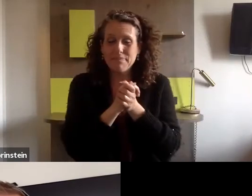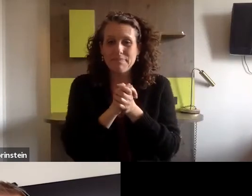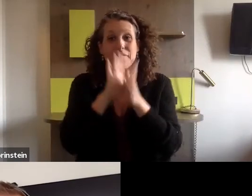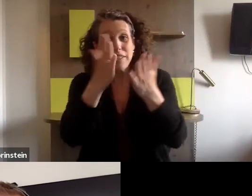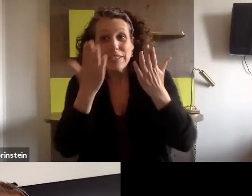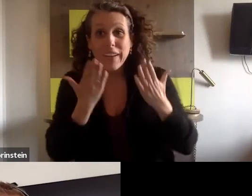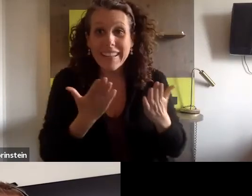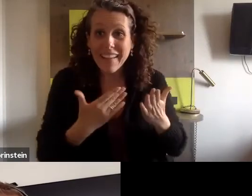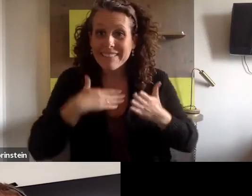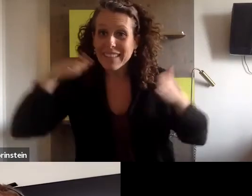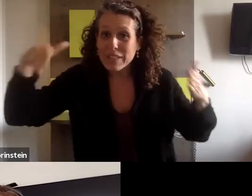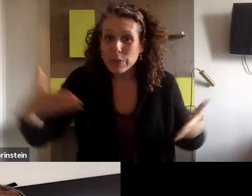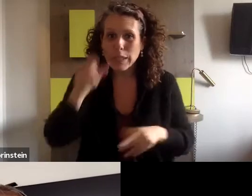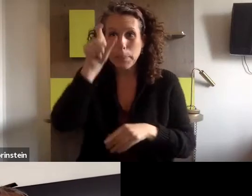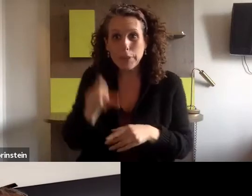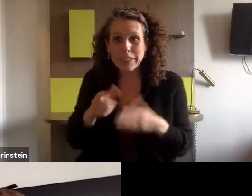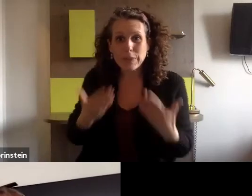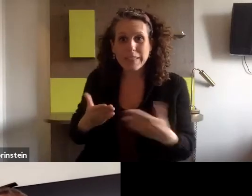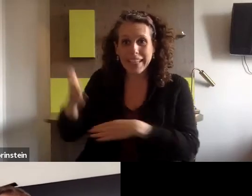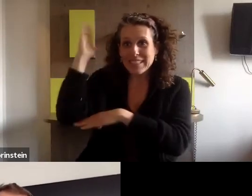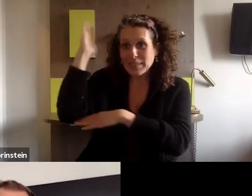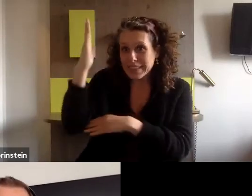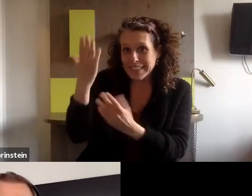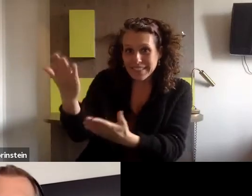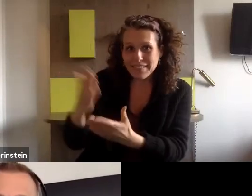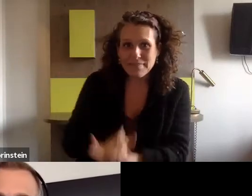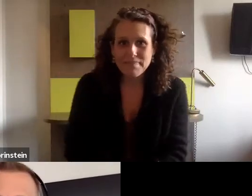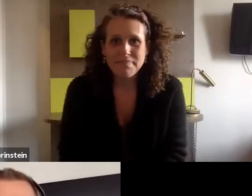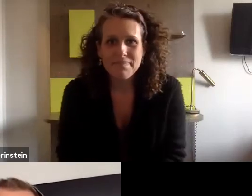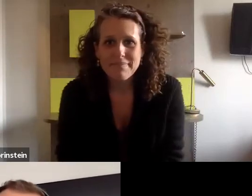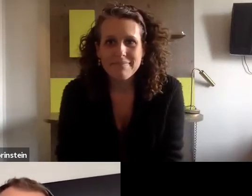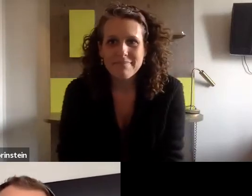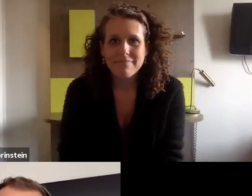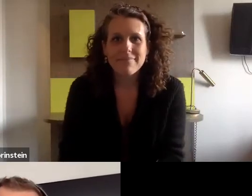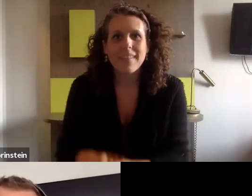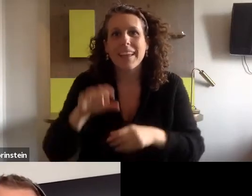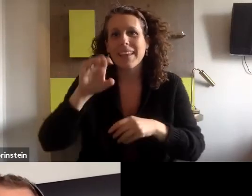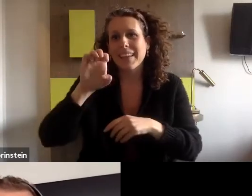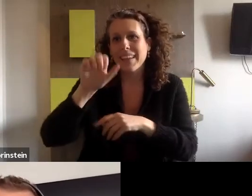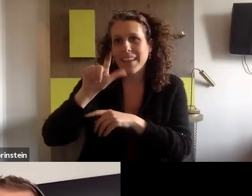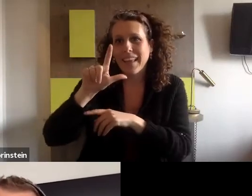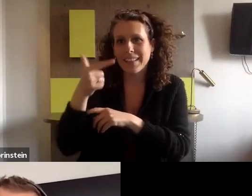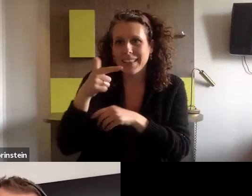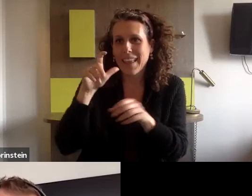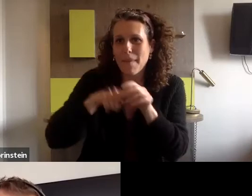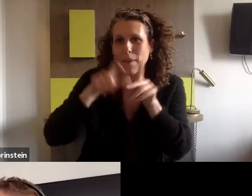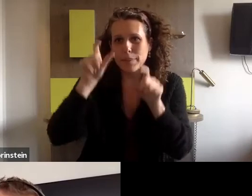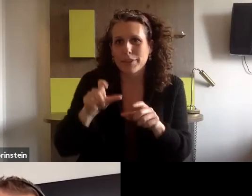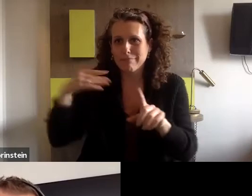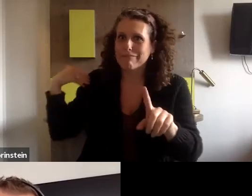our speaker today. A long-time EALTA member, Tobias